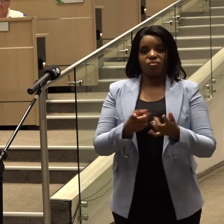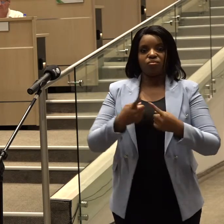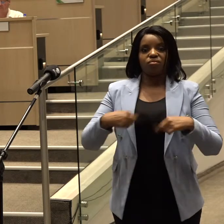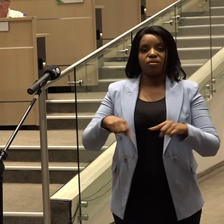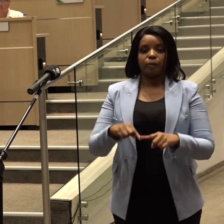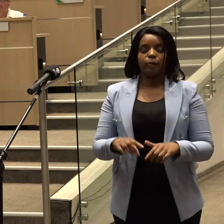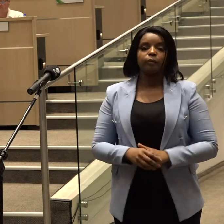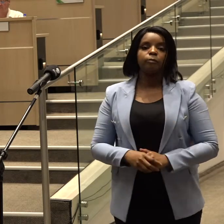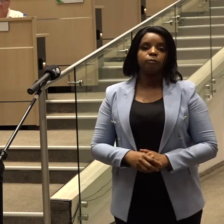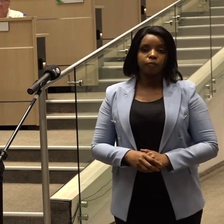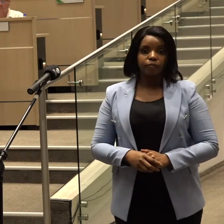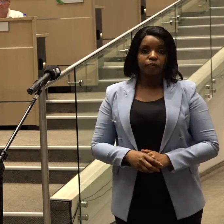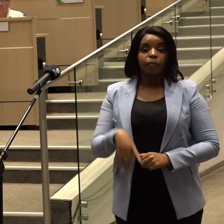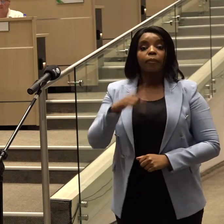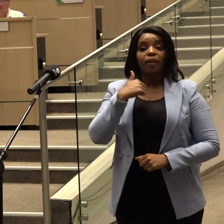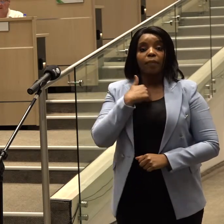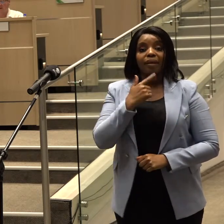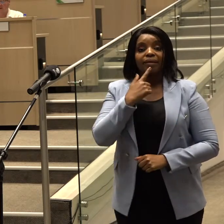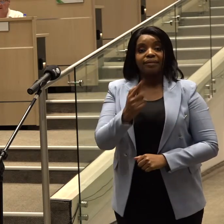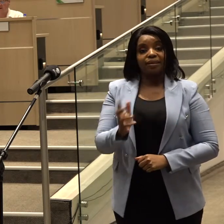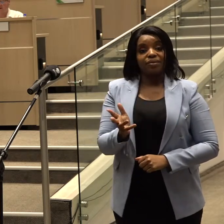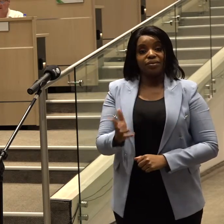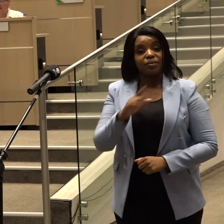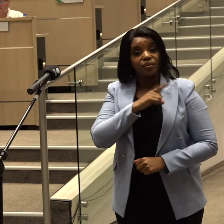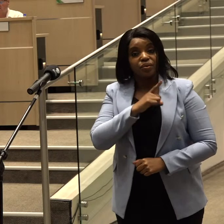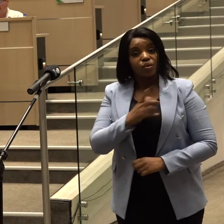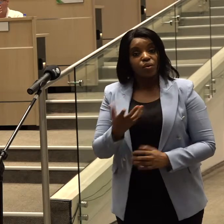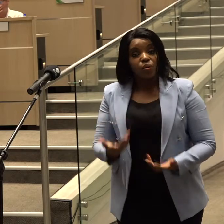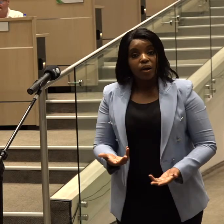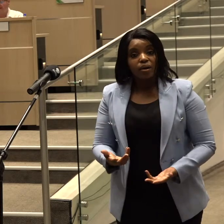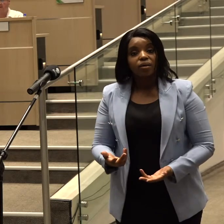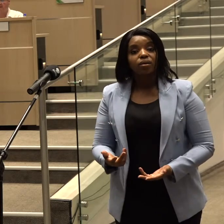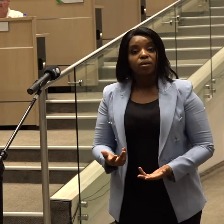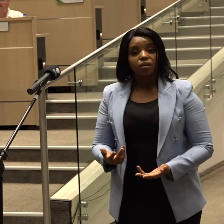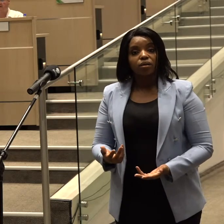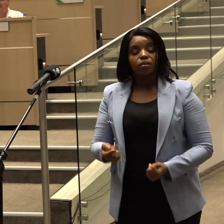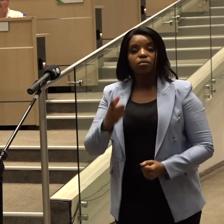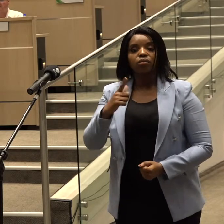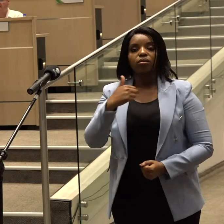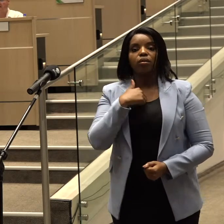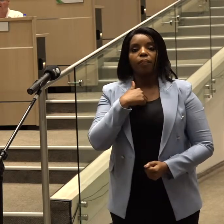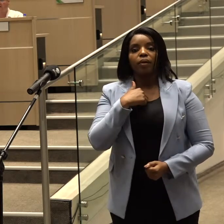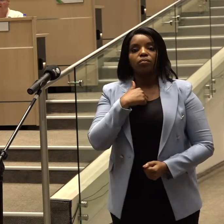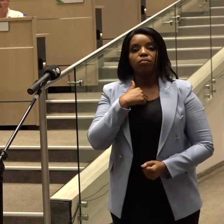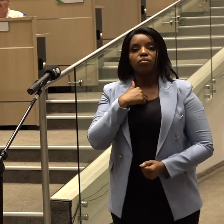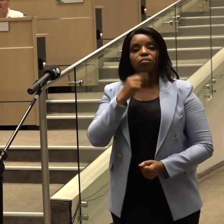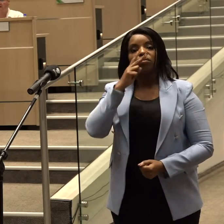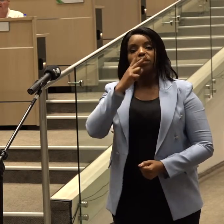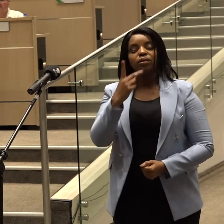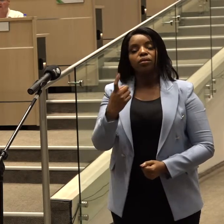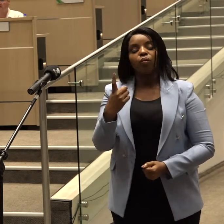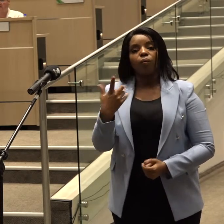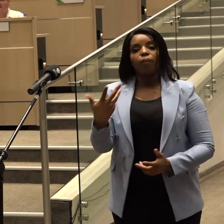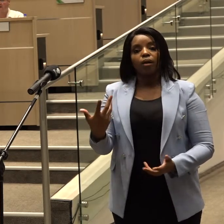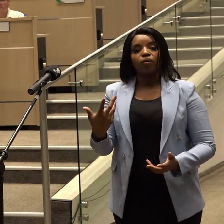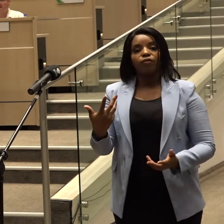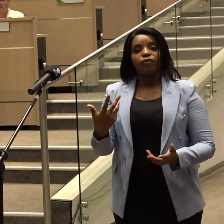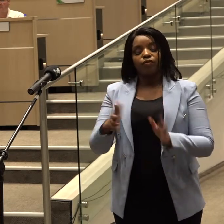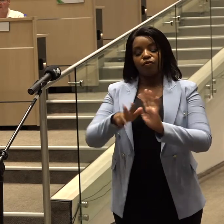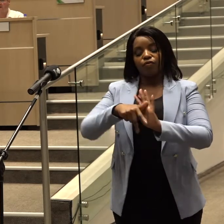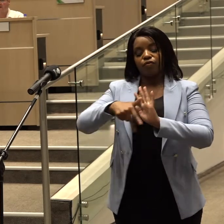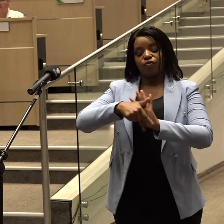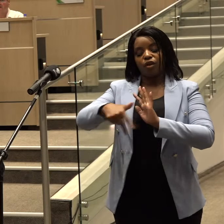I'm saying this because I'm taking actually from the act of 2022 one of the act in 2022